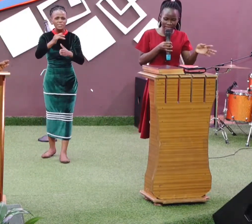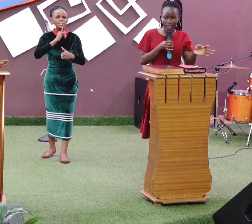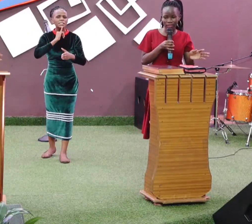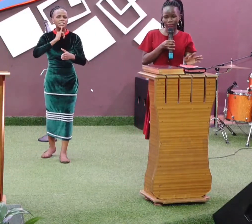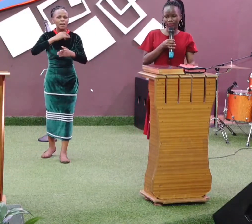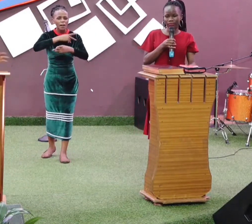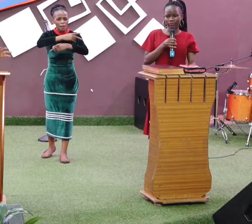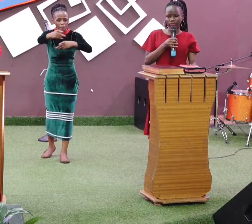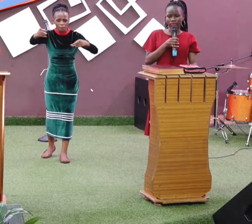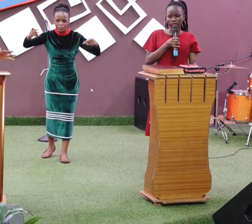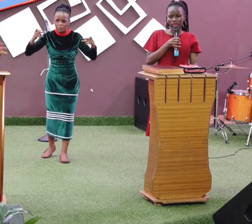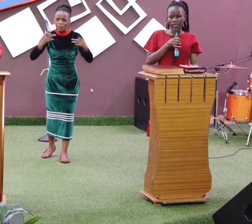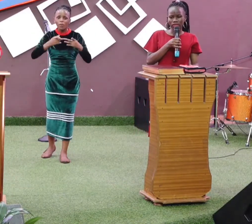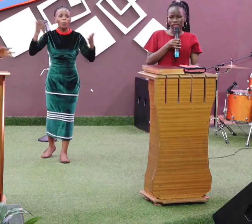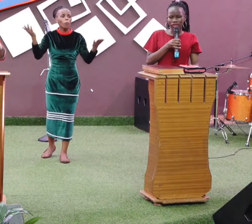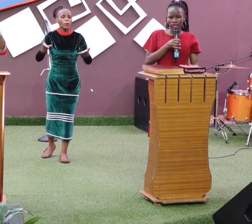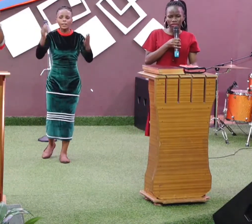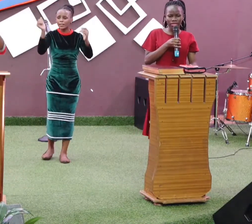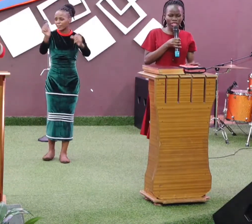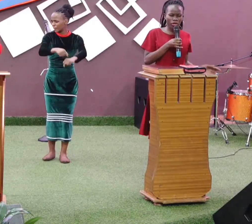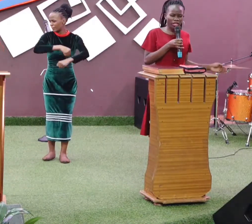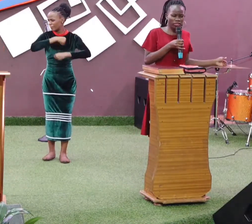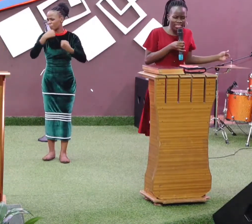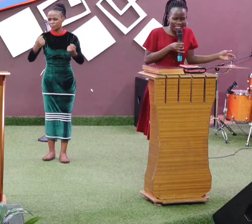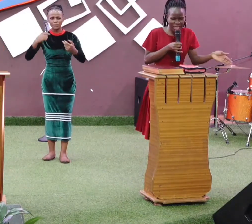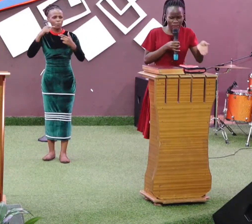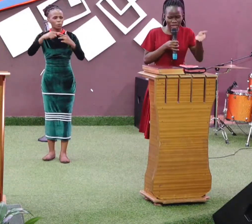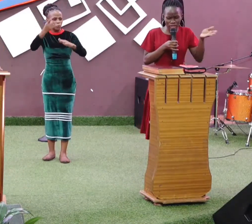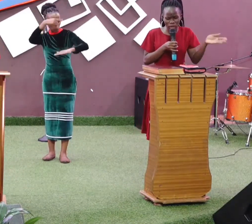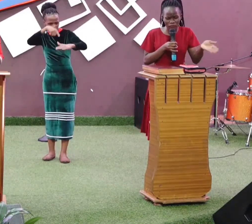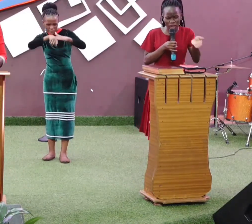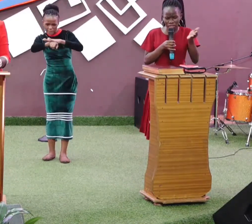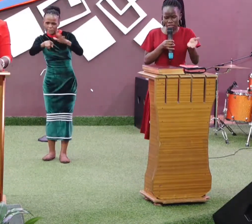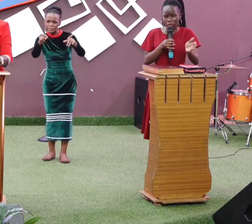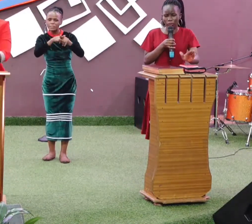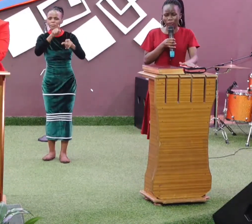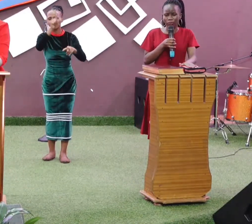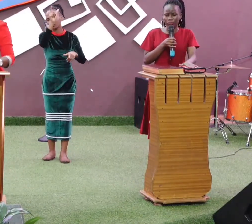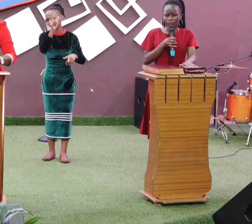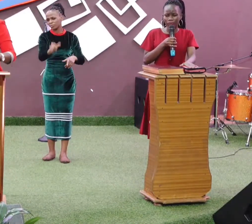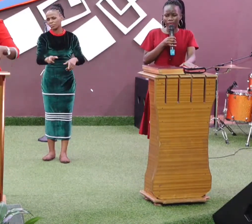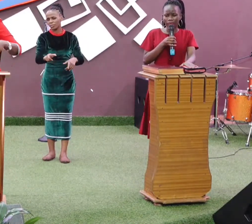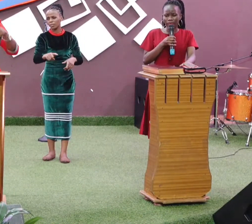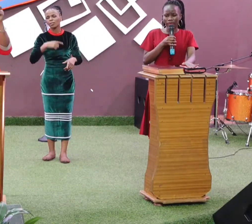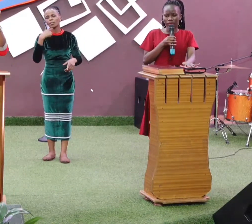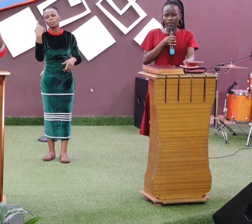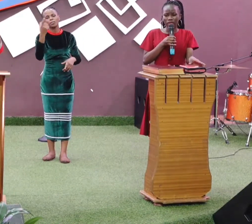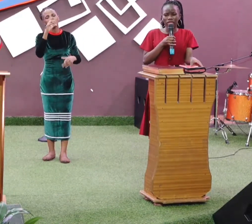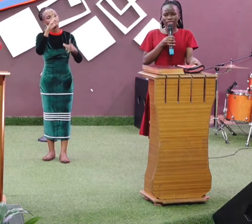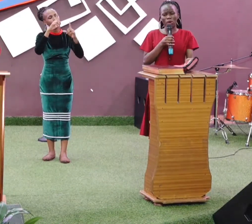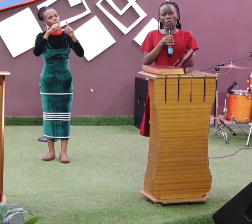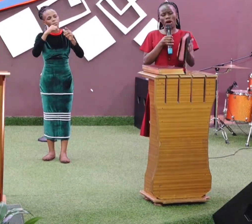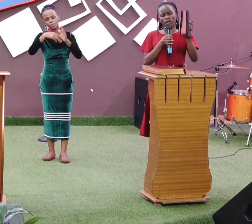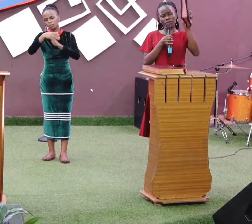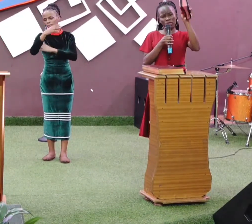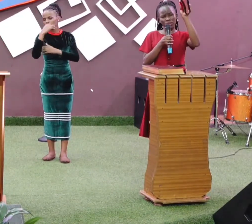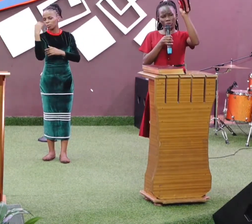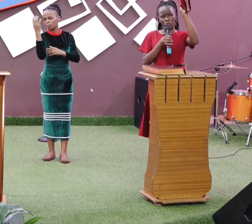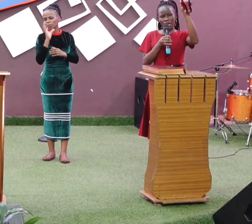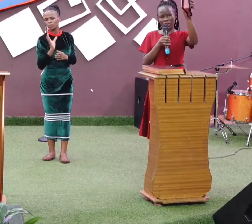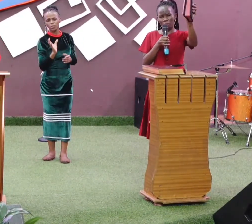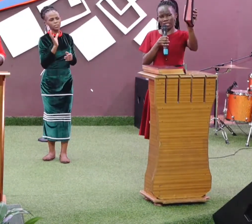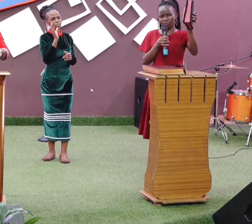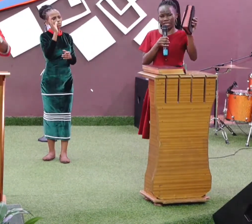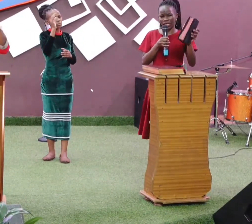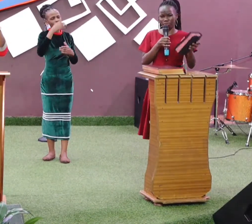a place that you cannot just take by yourself as you. It's the word of the